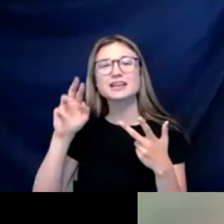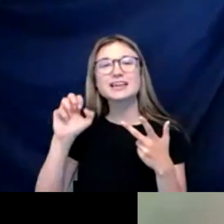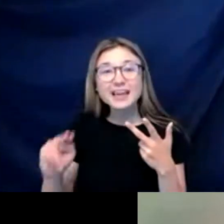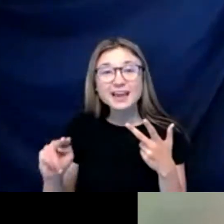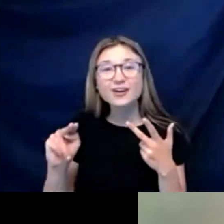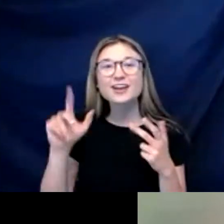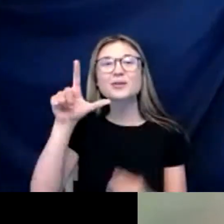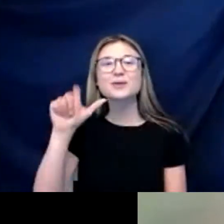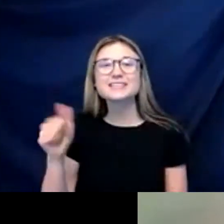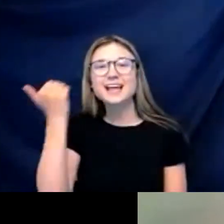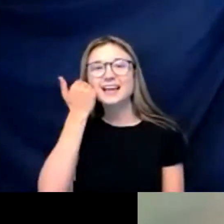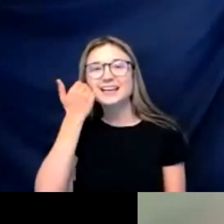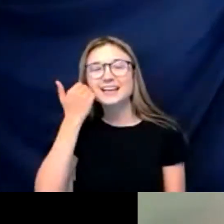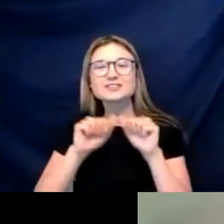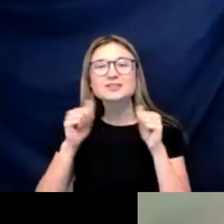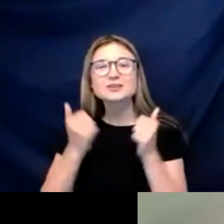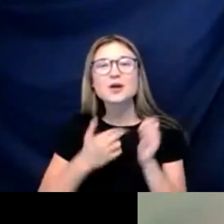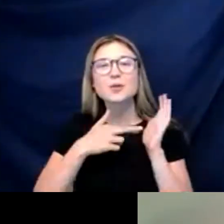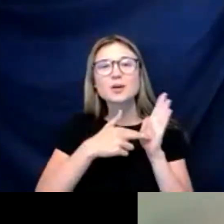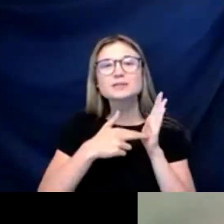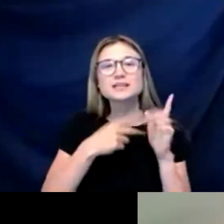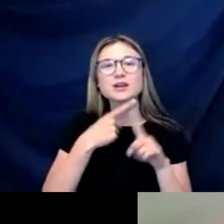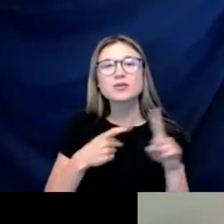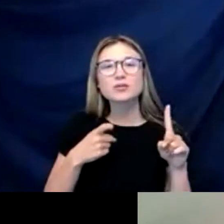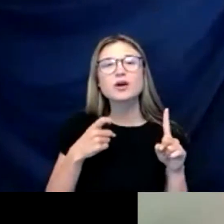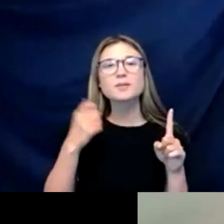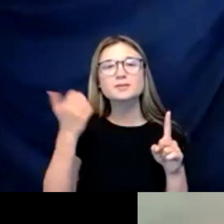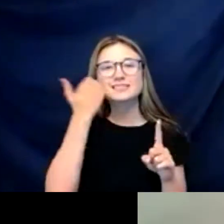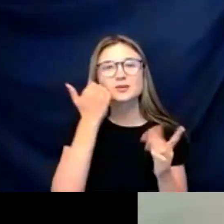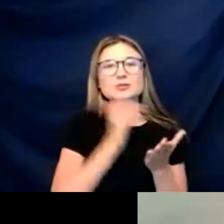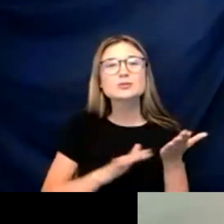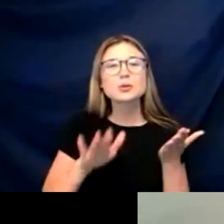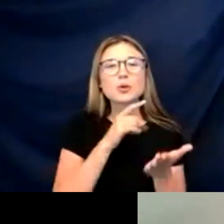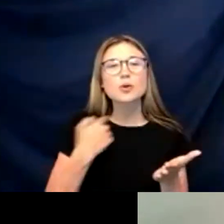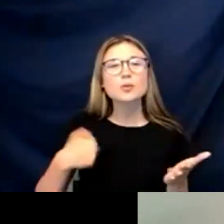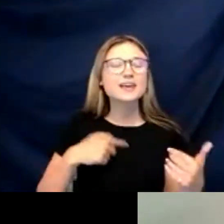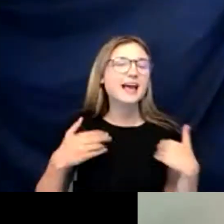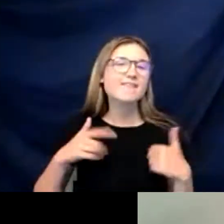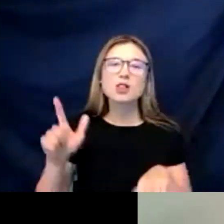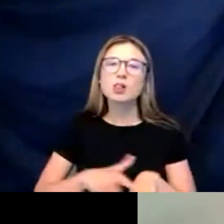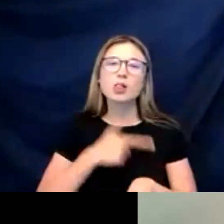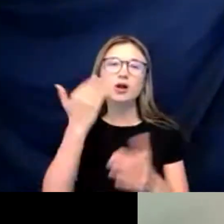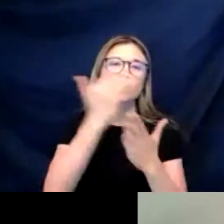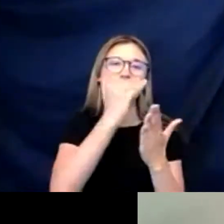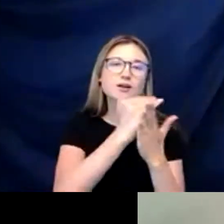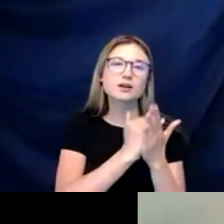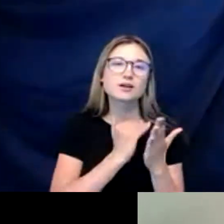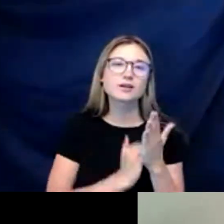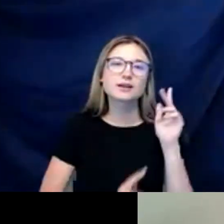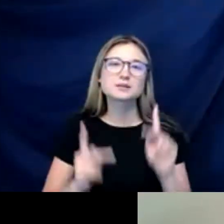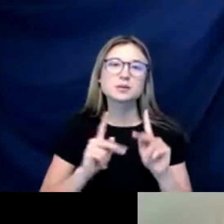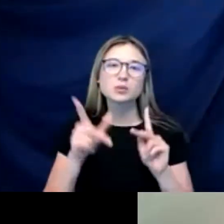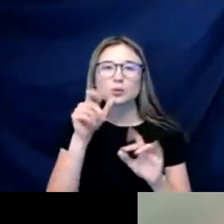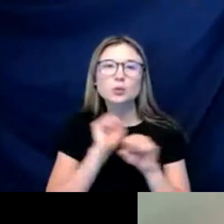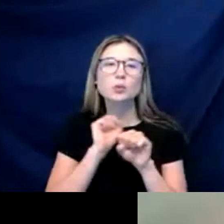Association, representatives from the dental school. We have a long list of people on the task force, and everyone was very helpful.